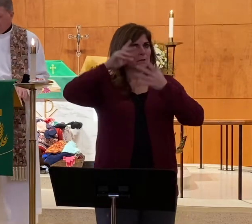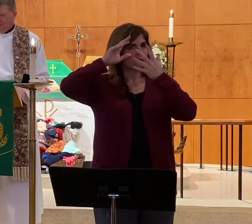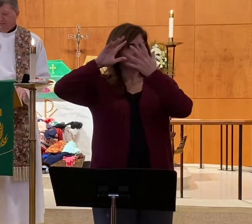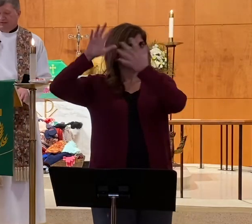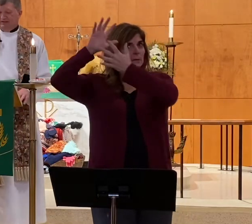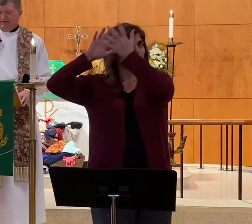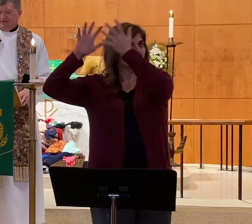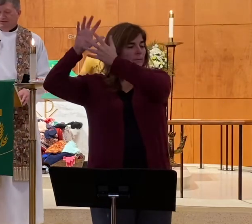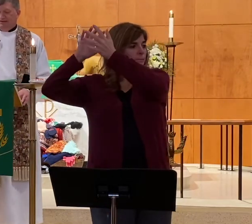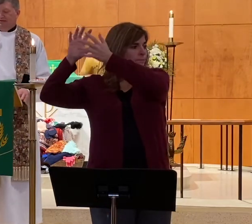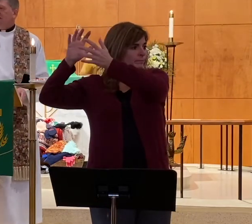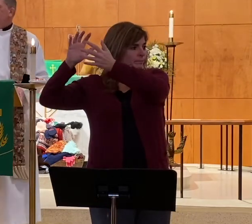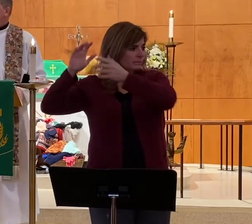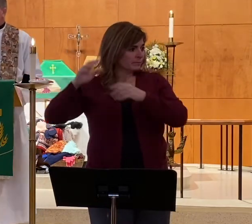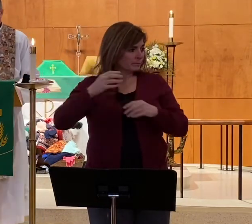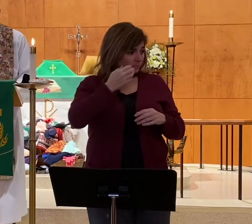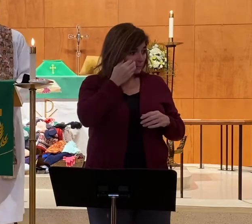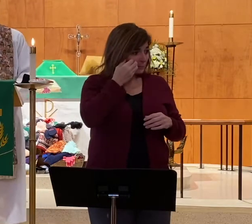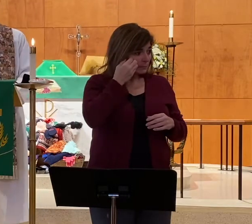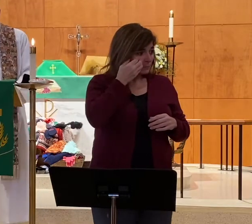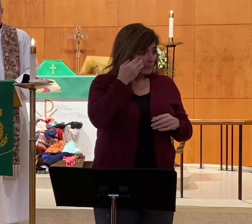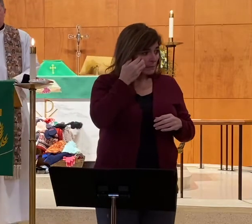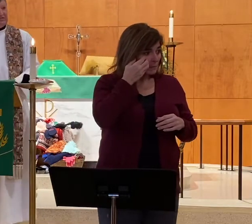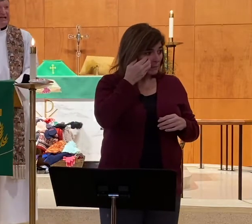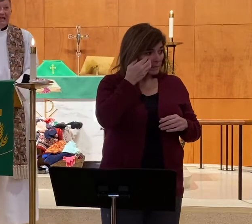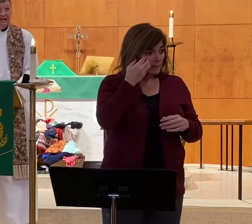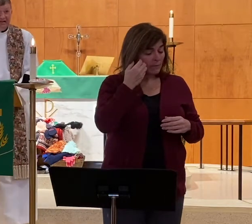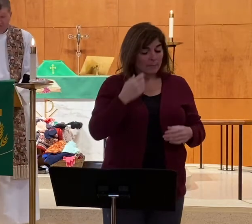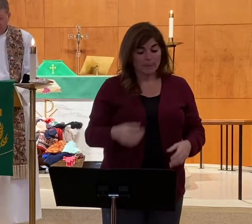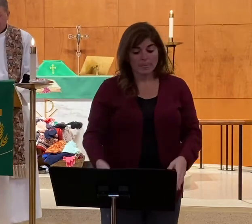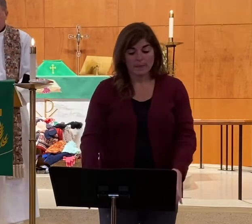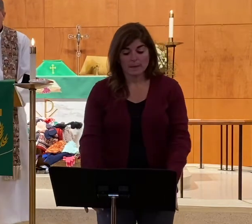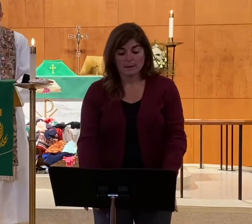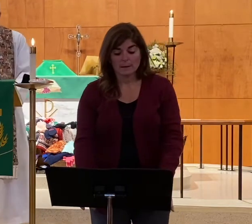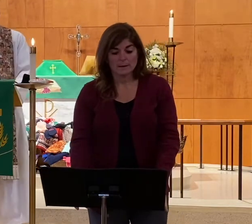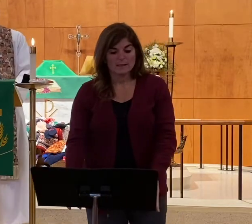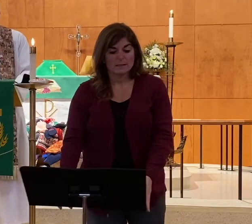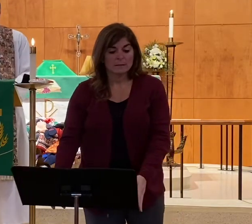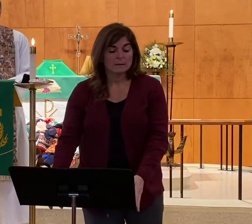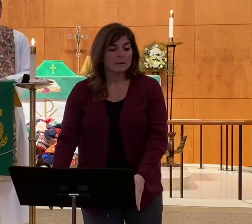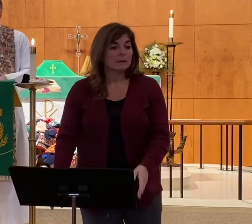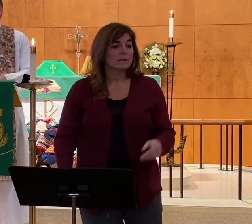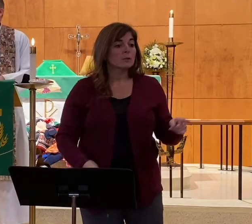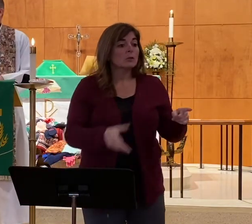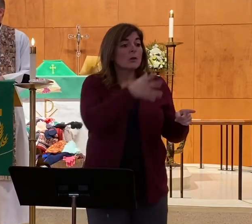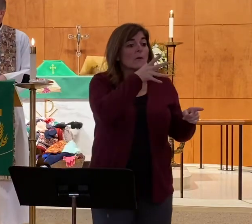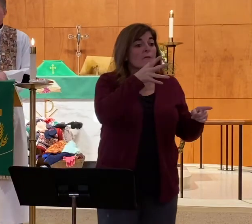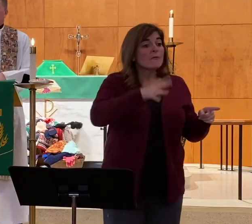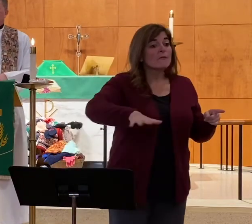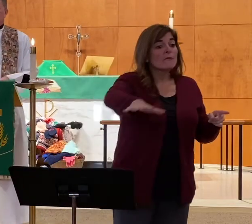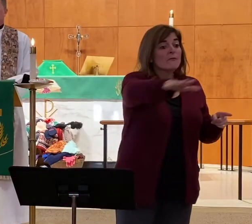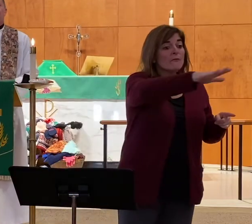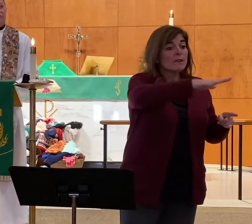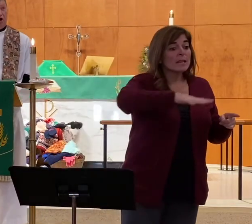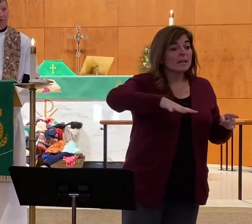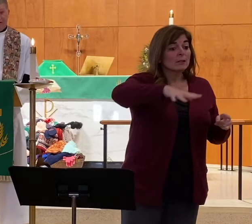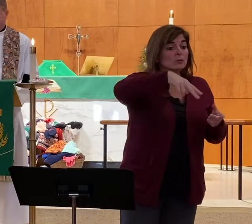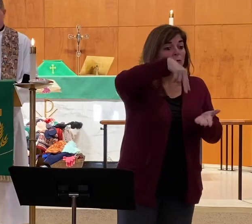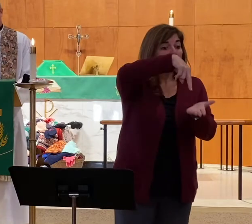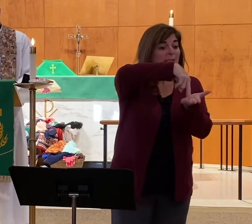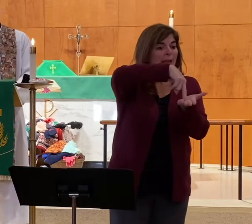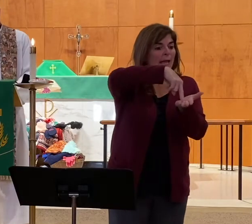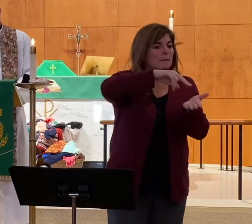do. That just because someone is out standing in a field doesn't make them a knowledgeable